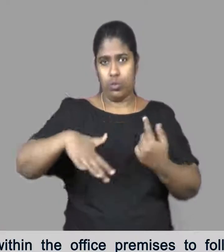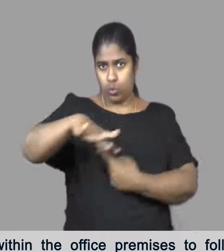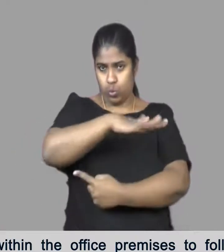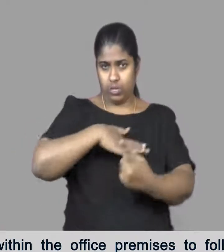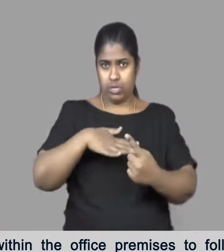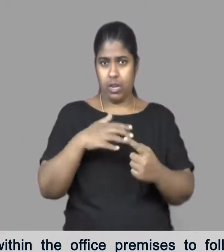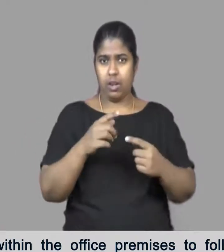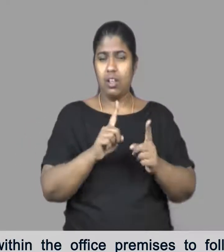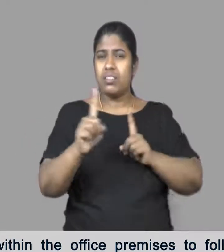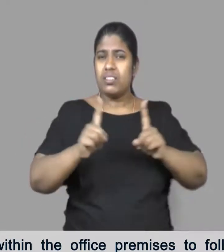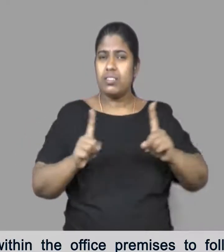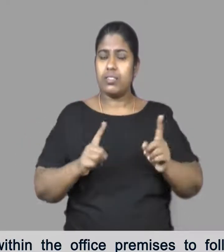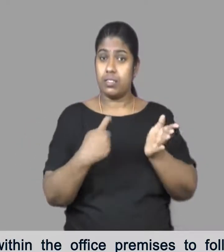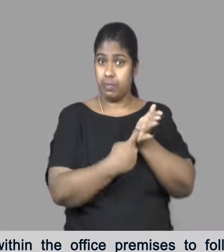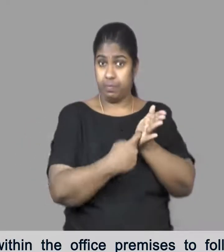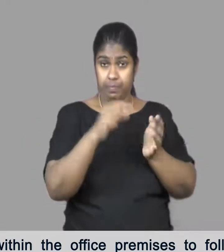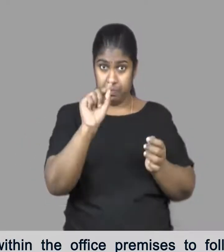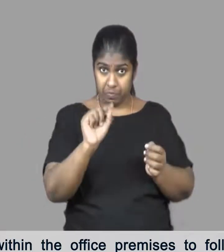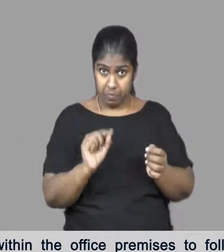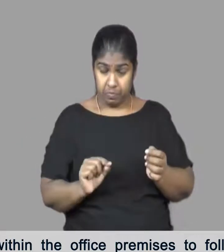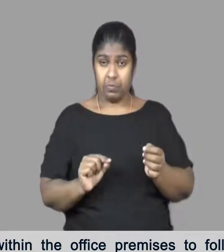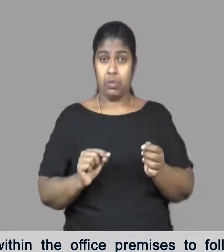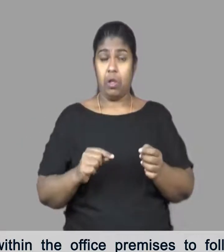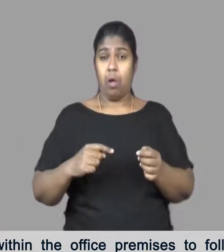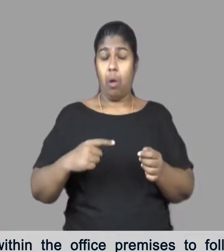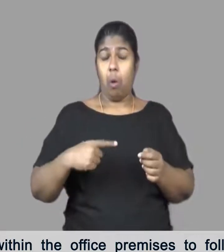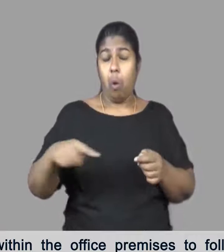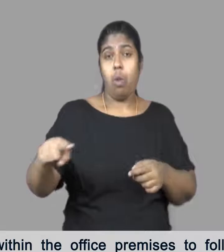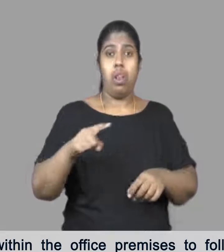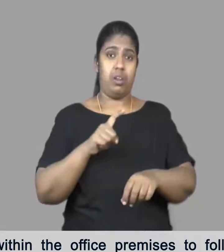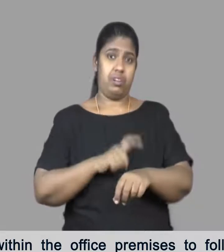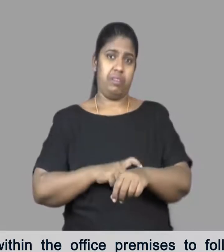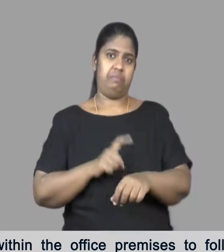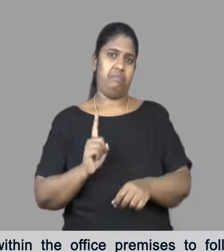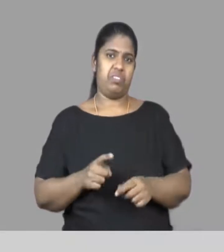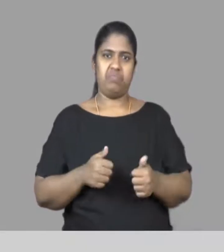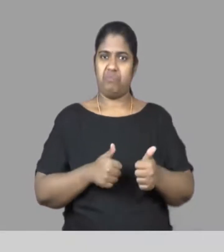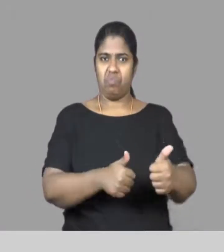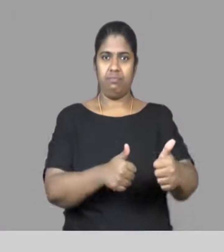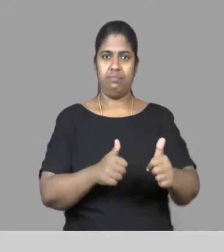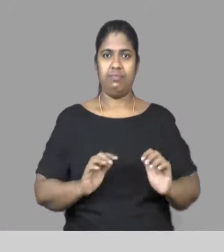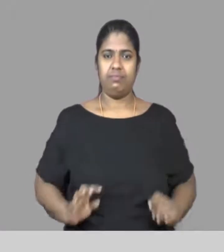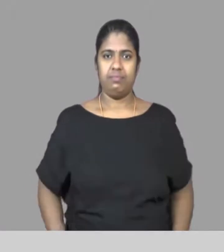to follow social distancing norms at all times.